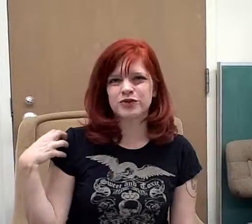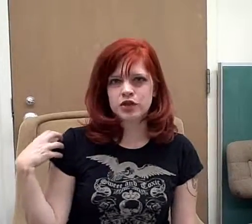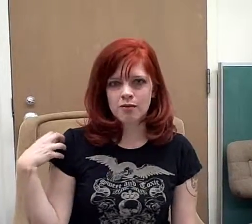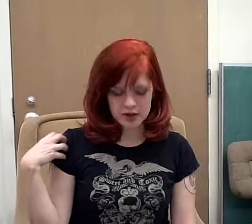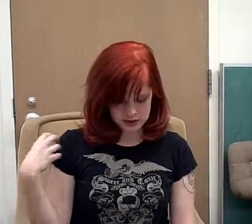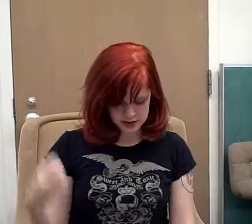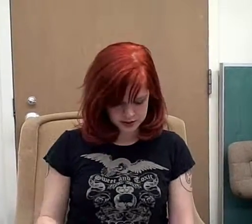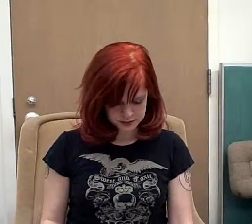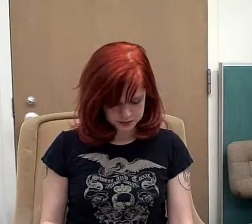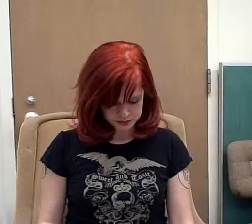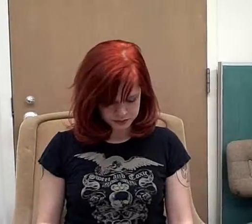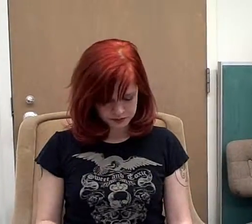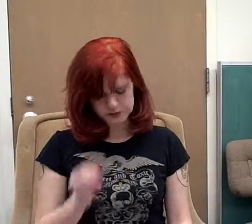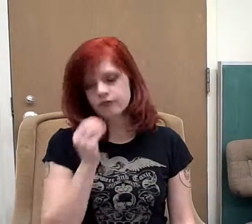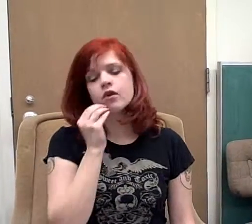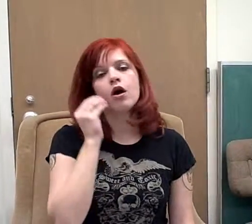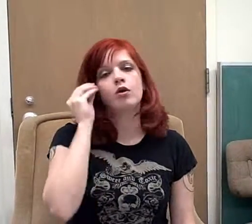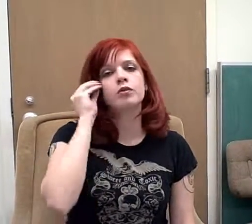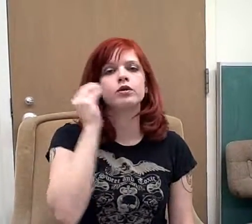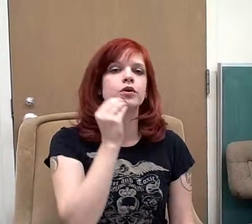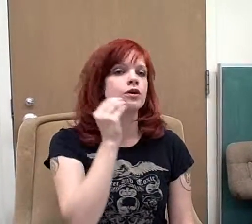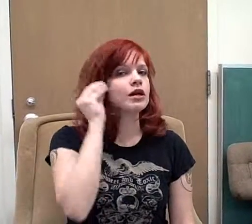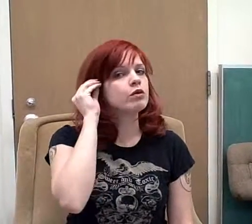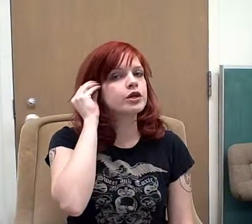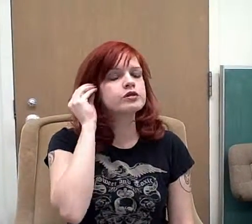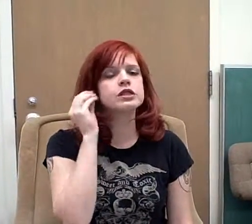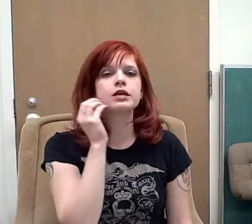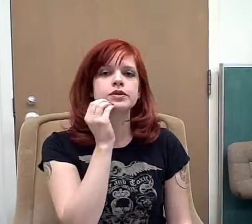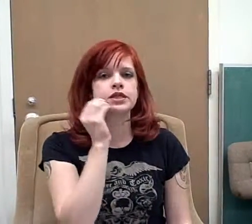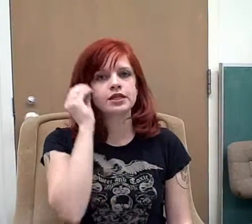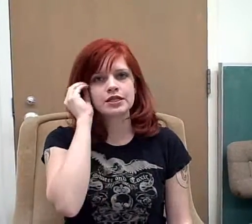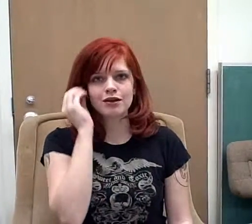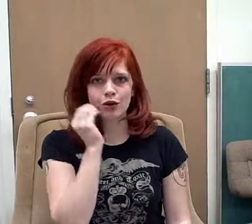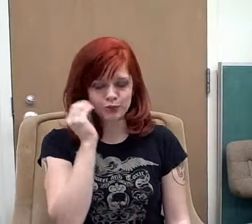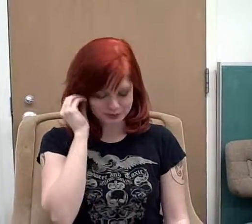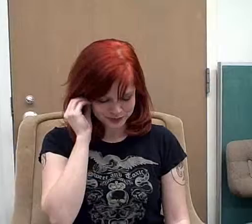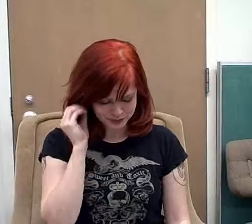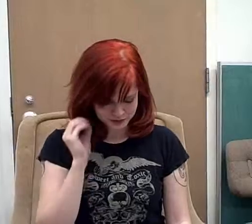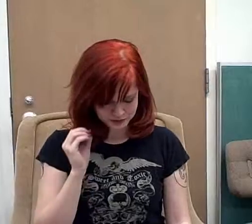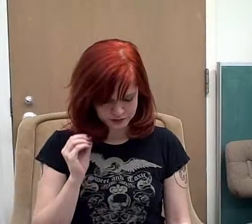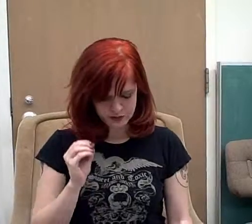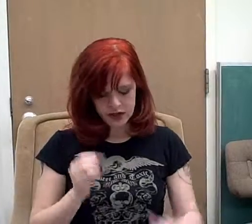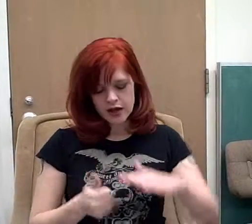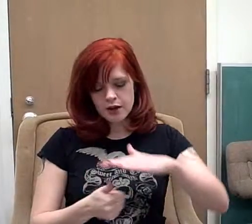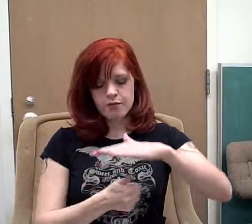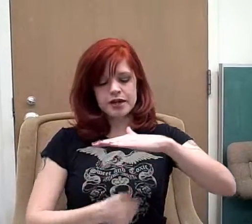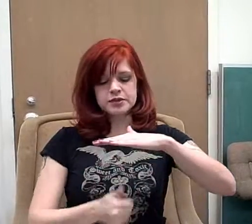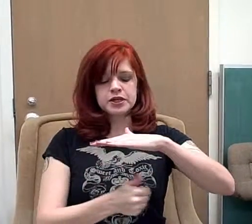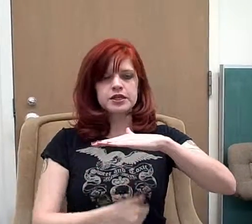for dominant. Home, where you eat and where you sleep, is the idea, home. Basement is